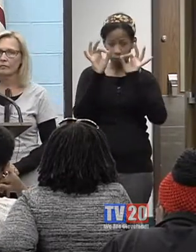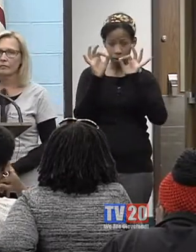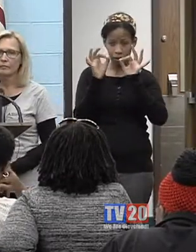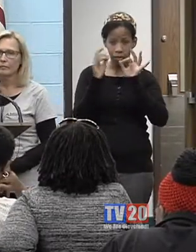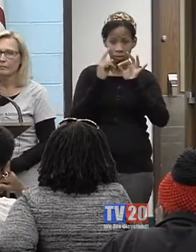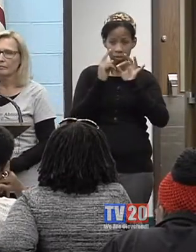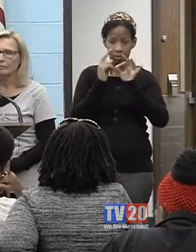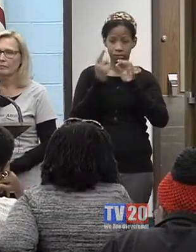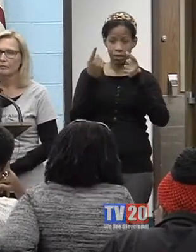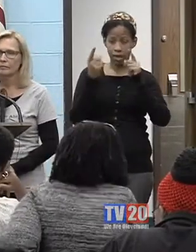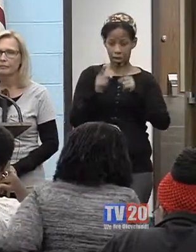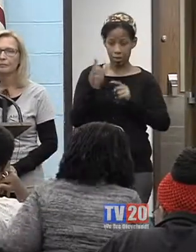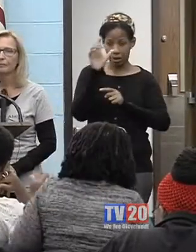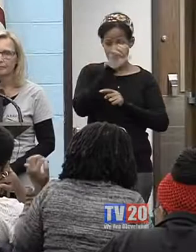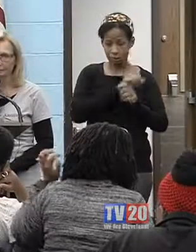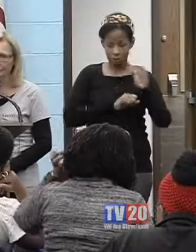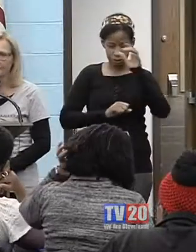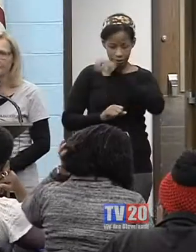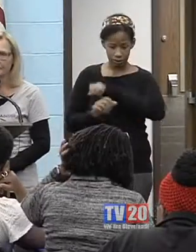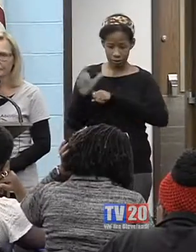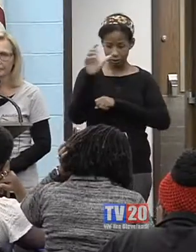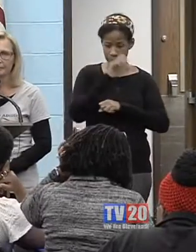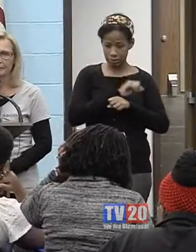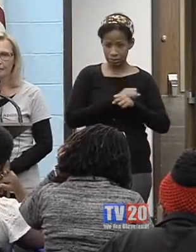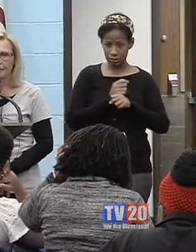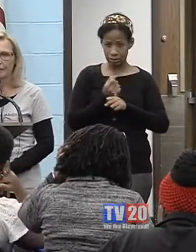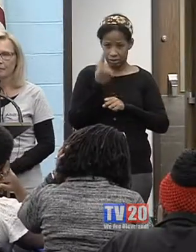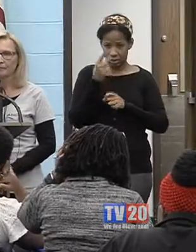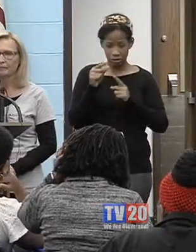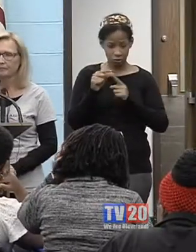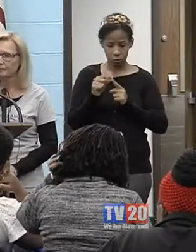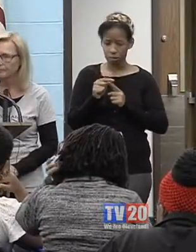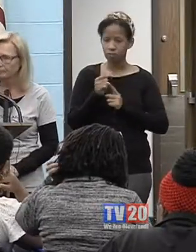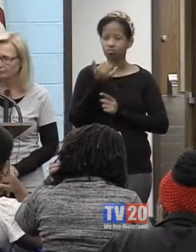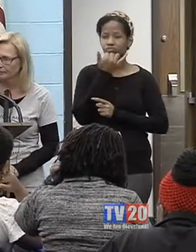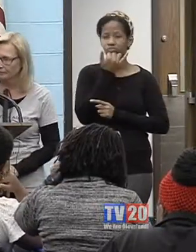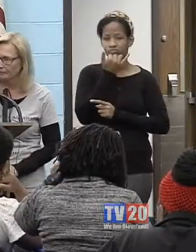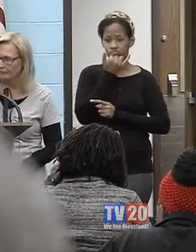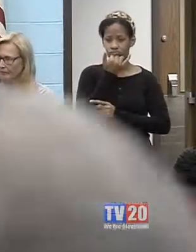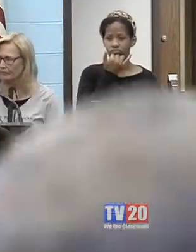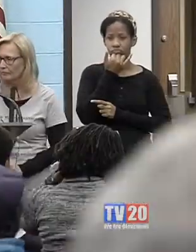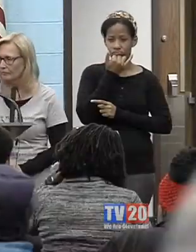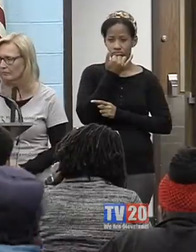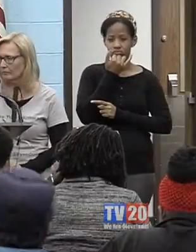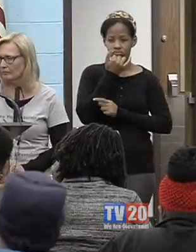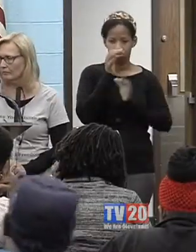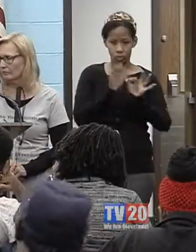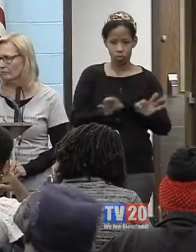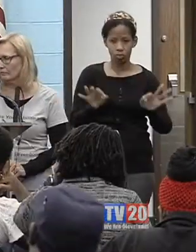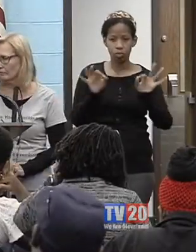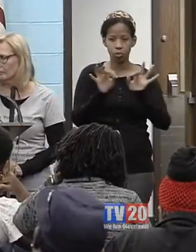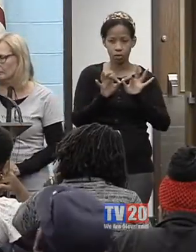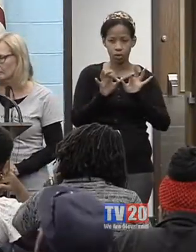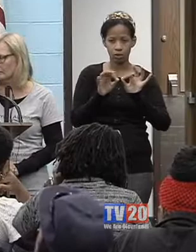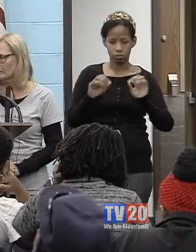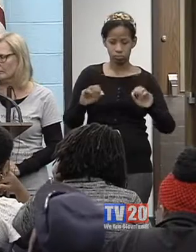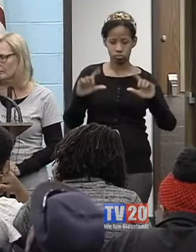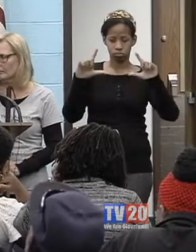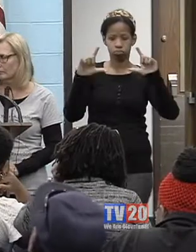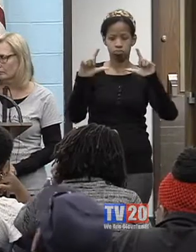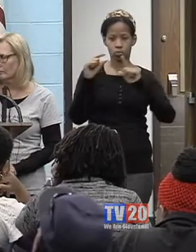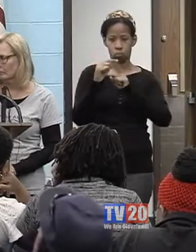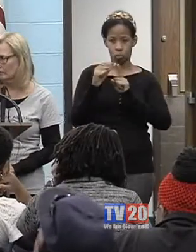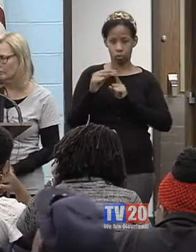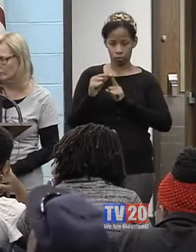will miss half the letters and you will try to interpret them as to something else. So that's why it's so important